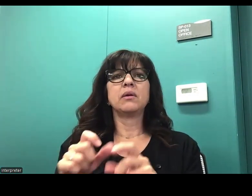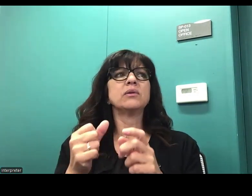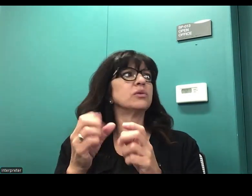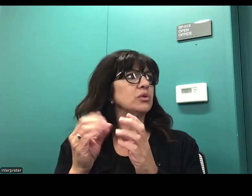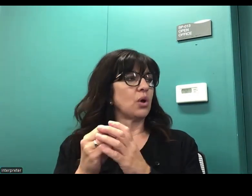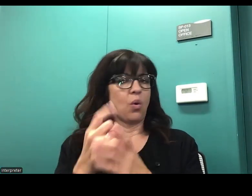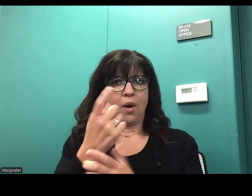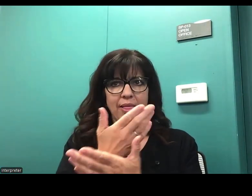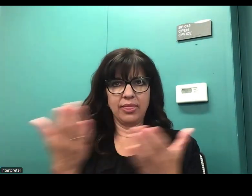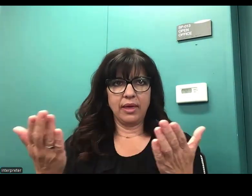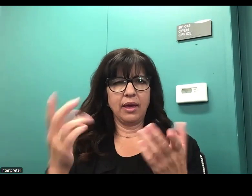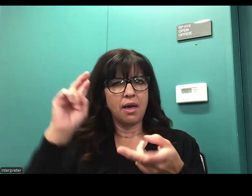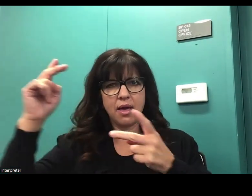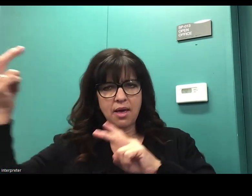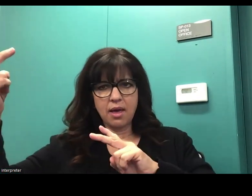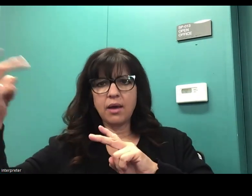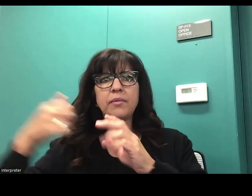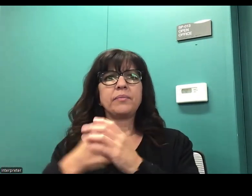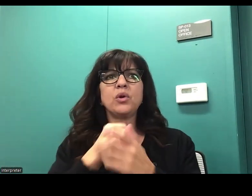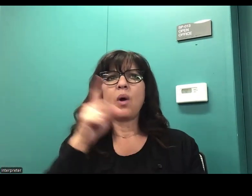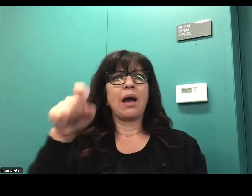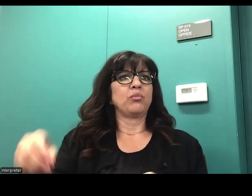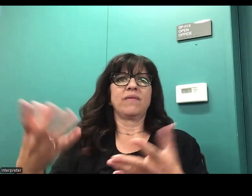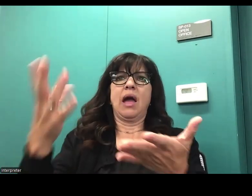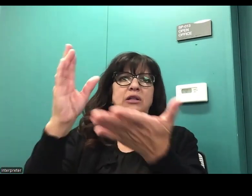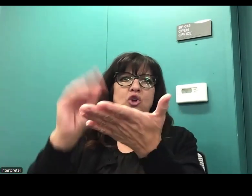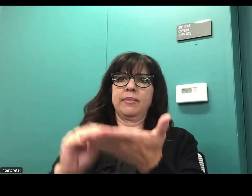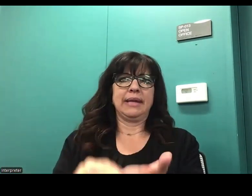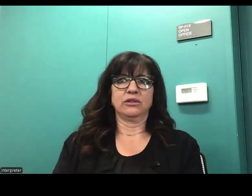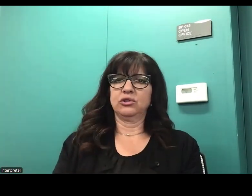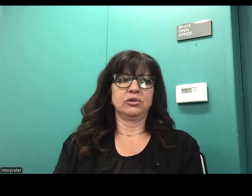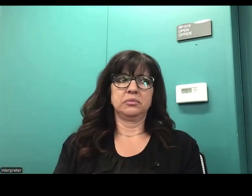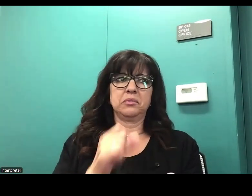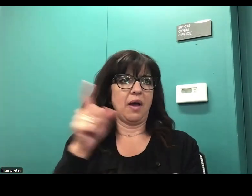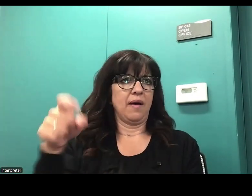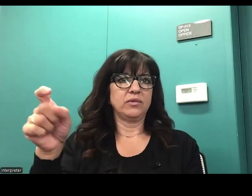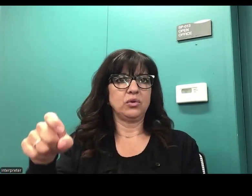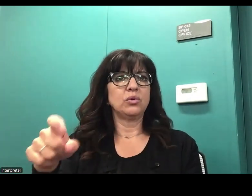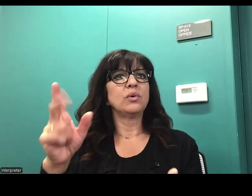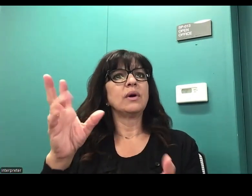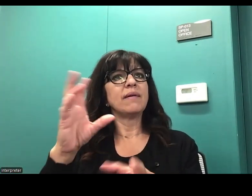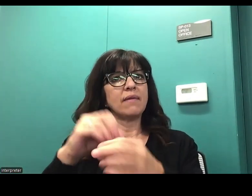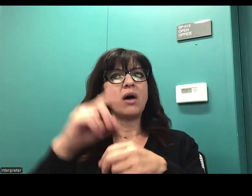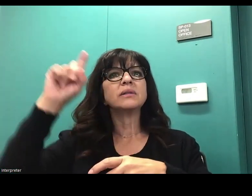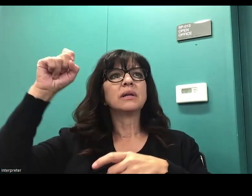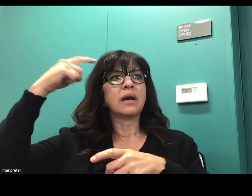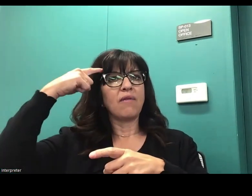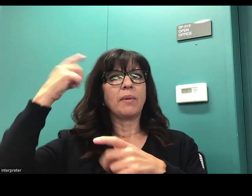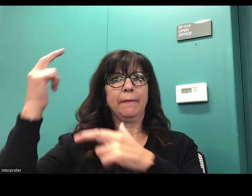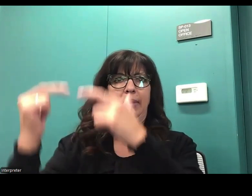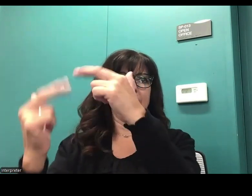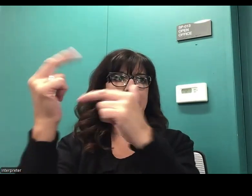So one thing that's misunderstood, you don't have to provide documentation. So, and this involves other government buildings and things.